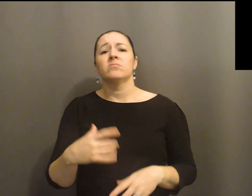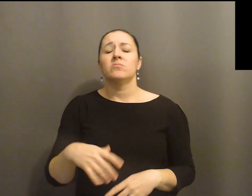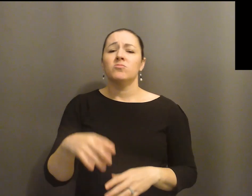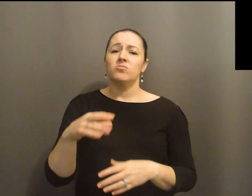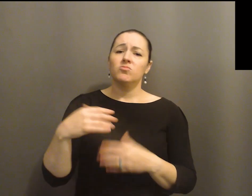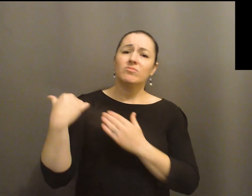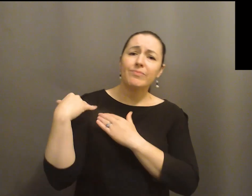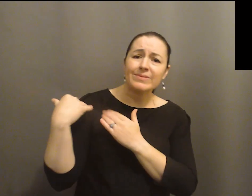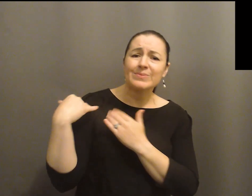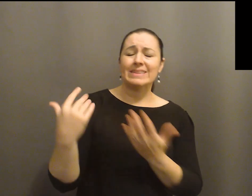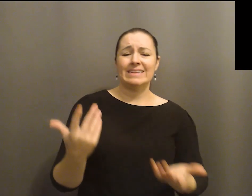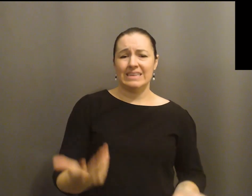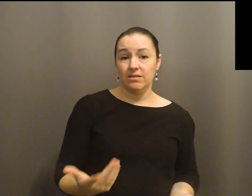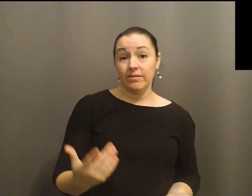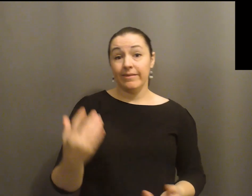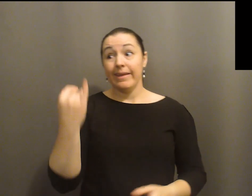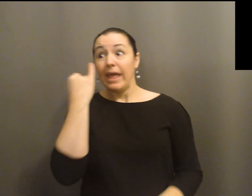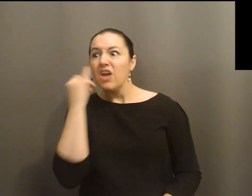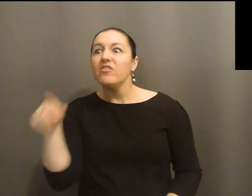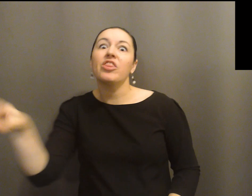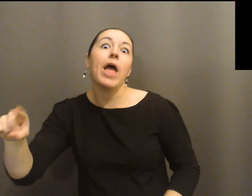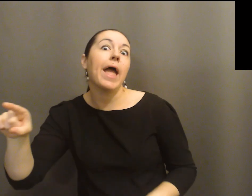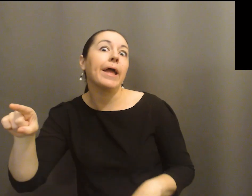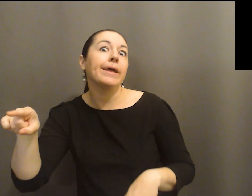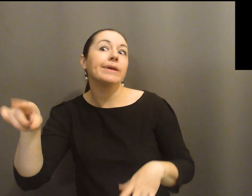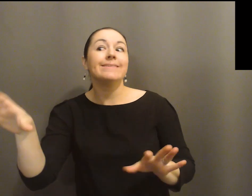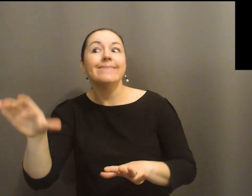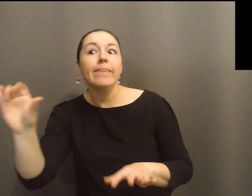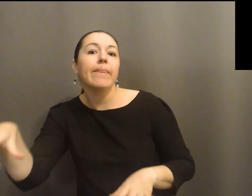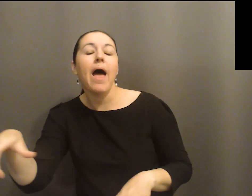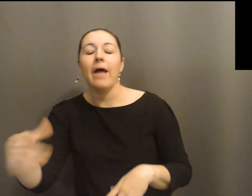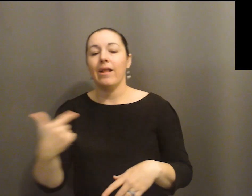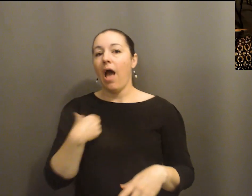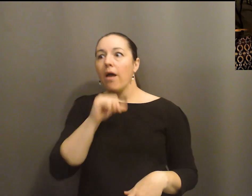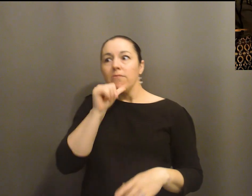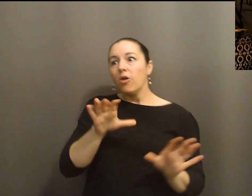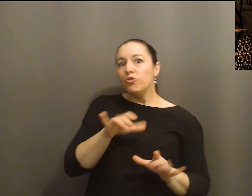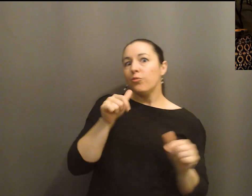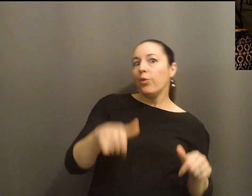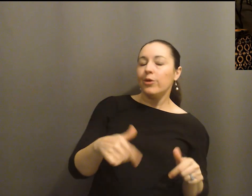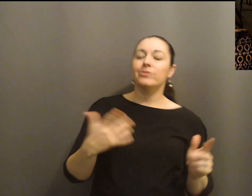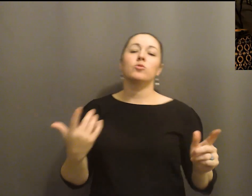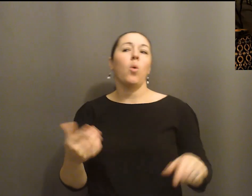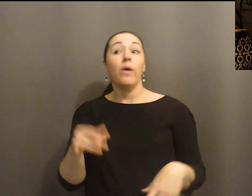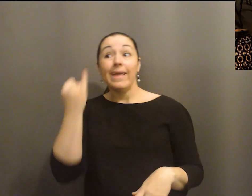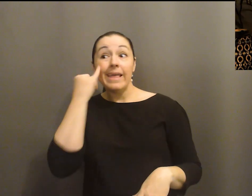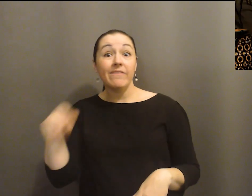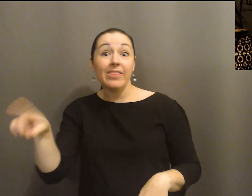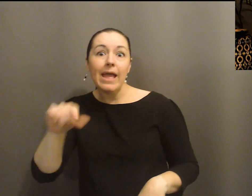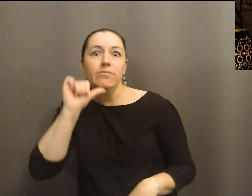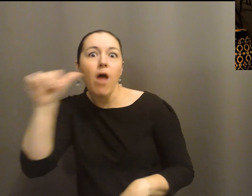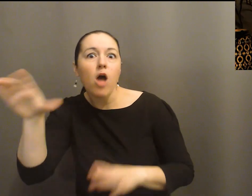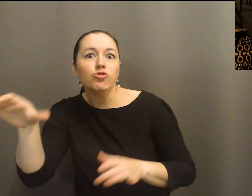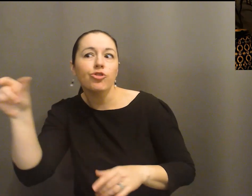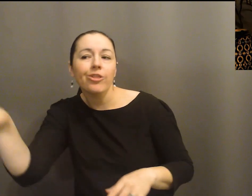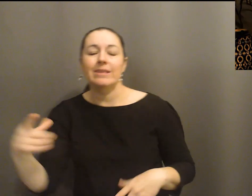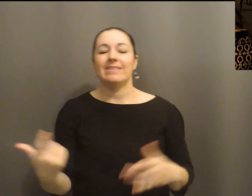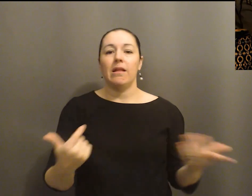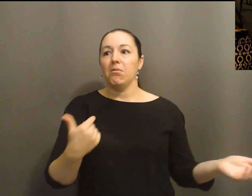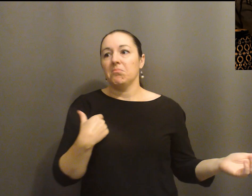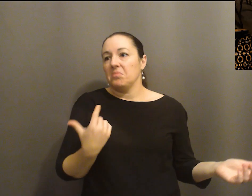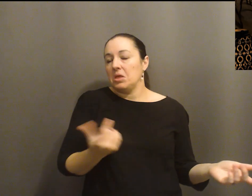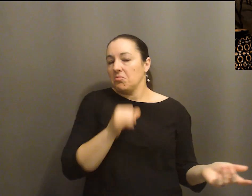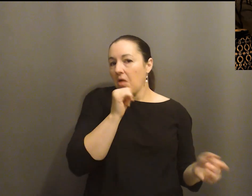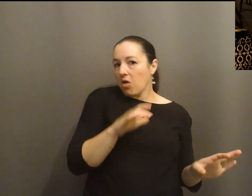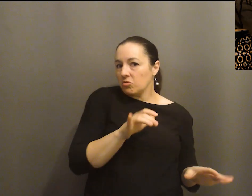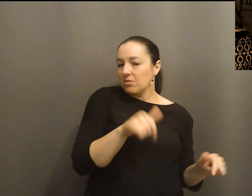people If they did Then I would If they didn't I could have Are we having fun yet? I know it's brutal Isn't it? When we think